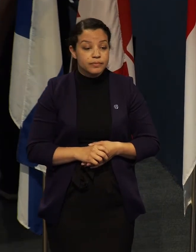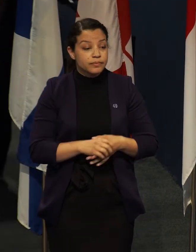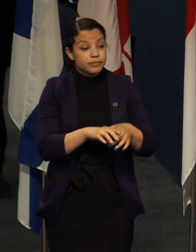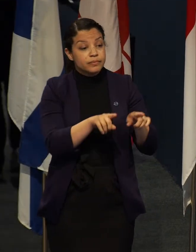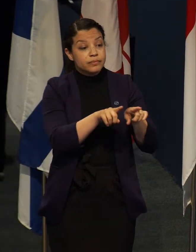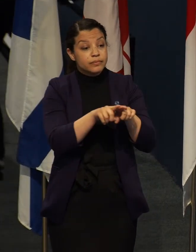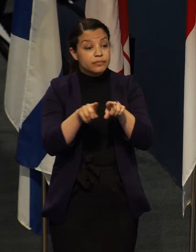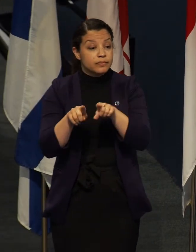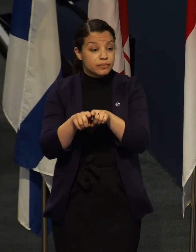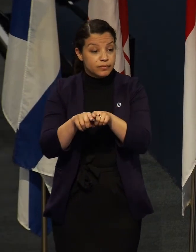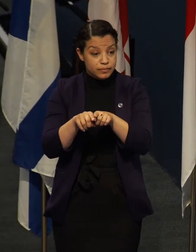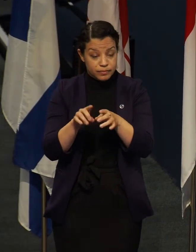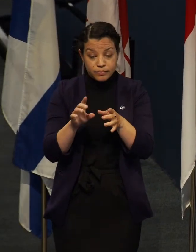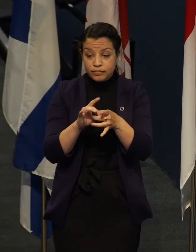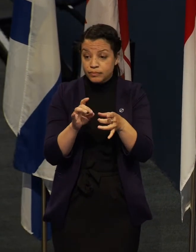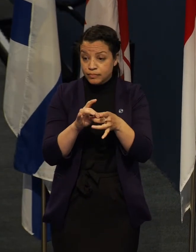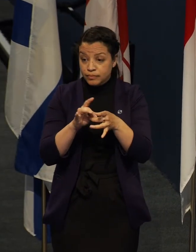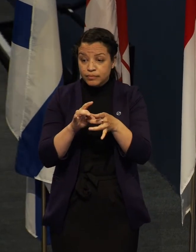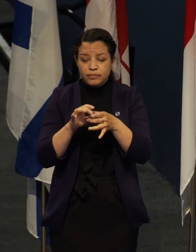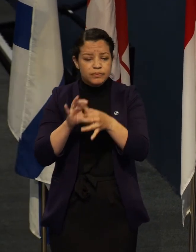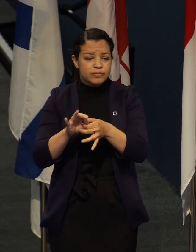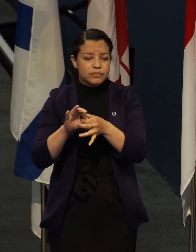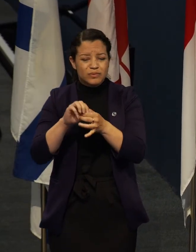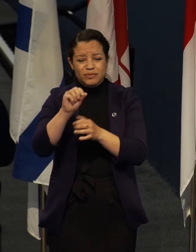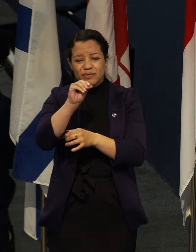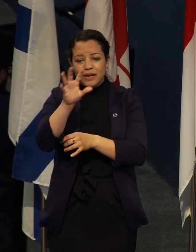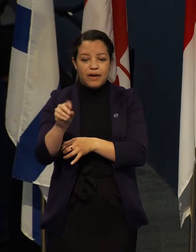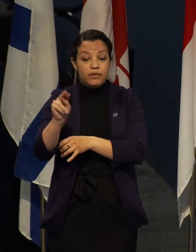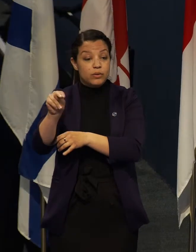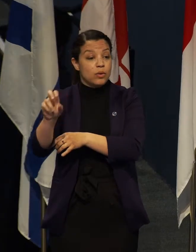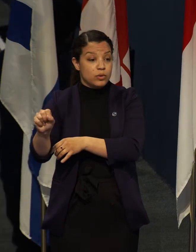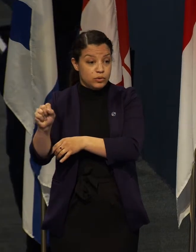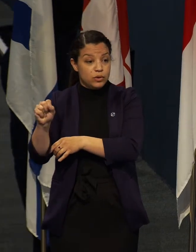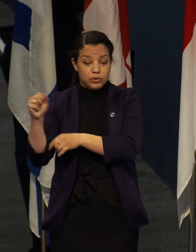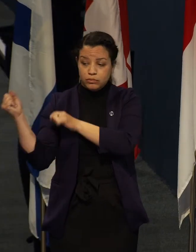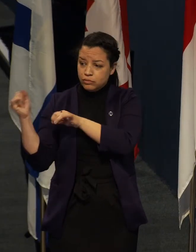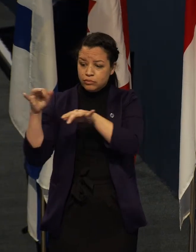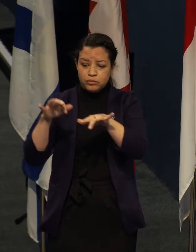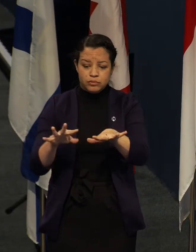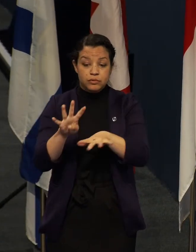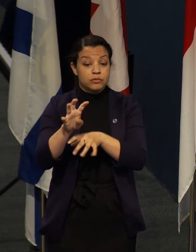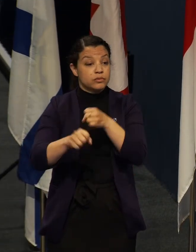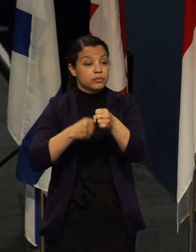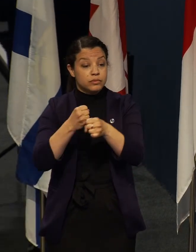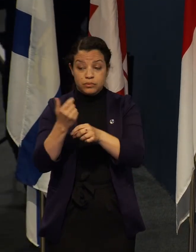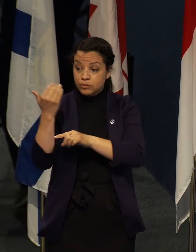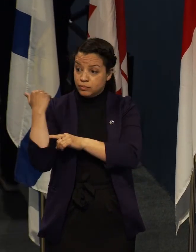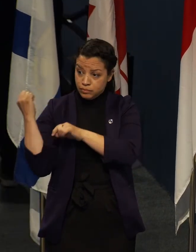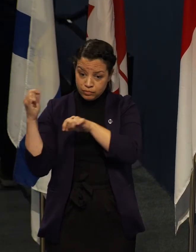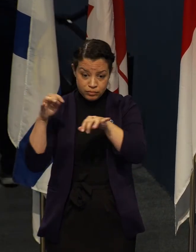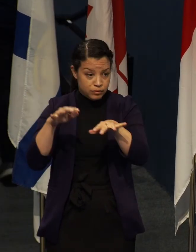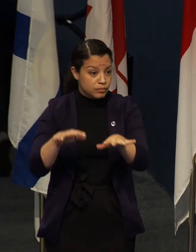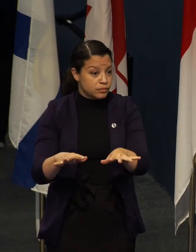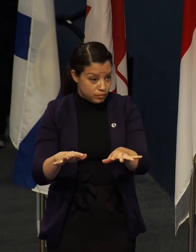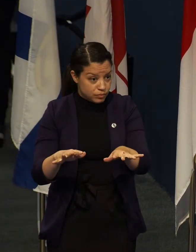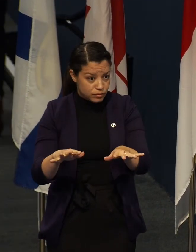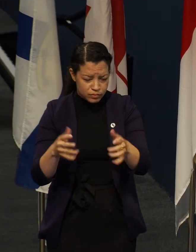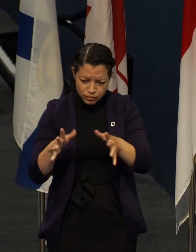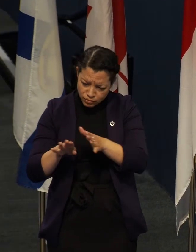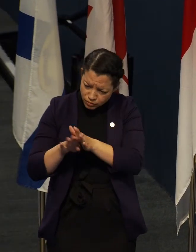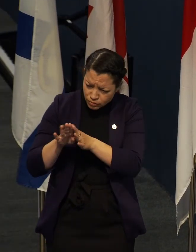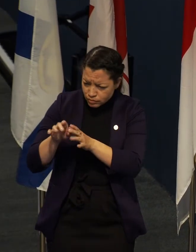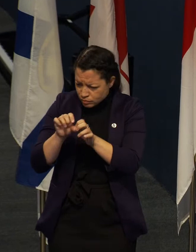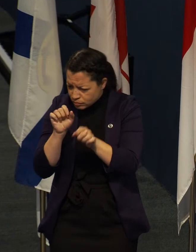Nova Scotians who arrived here 400 years ago, and from that time on have contributed to the infrastructure and the